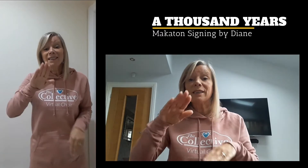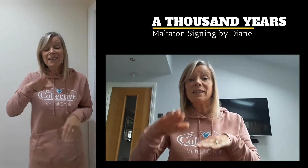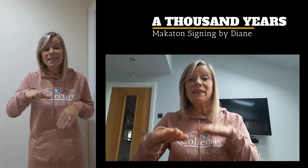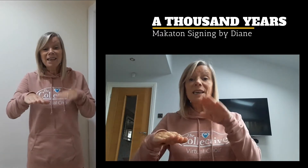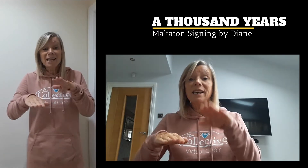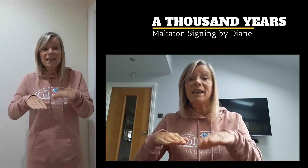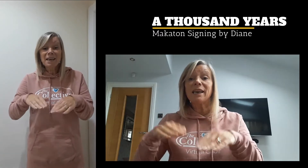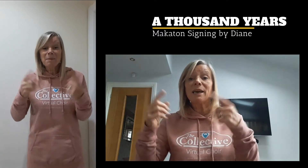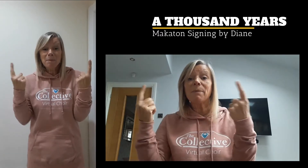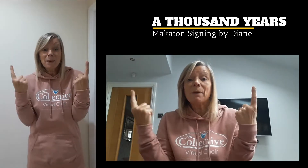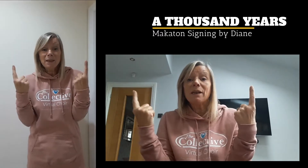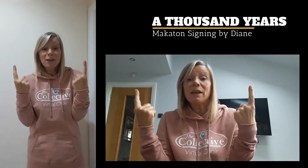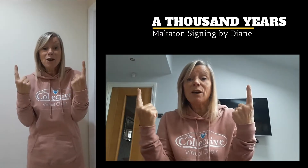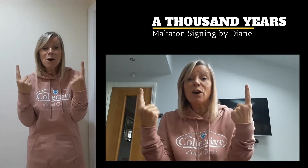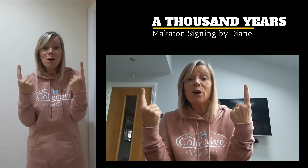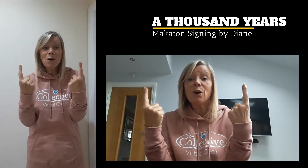One step